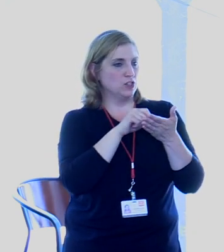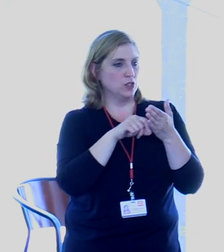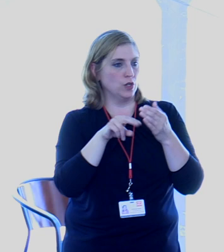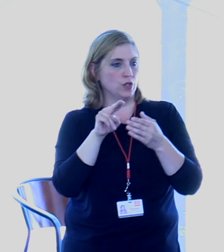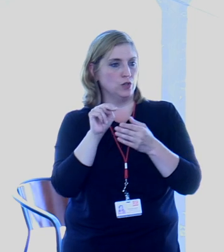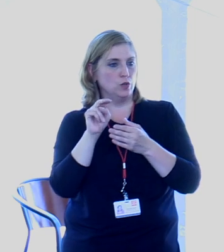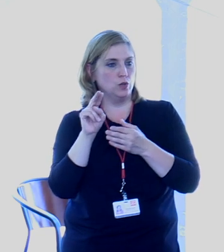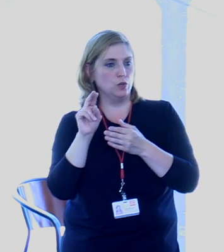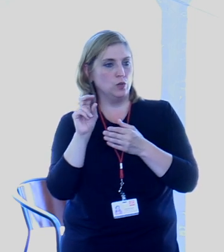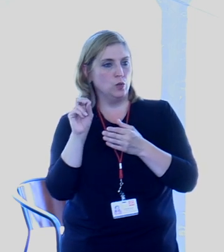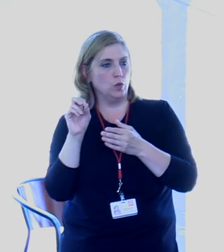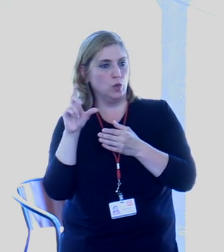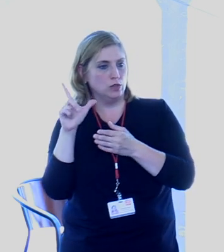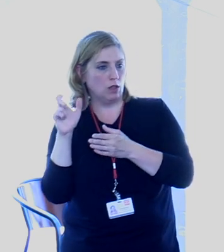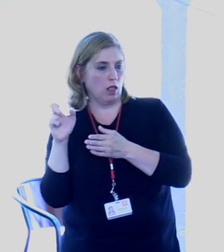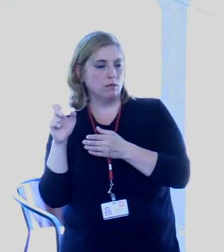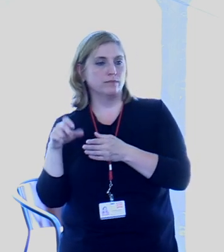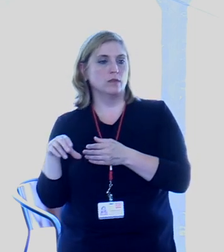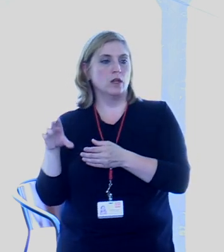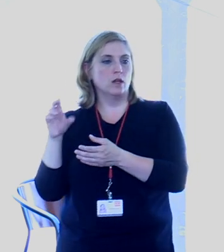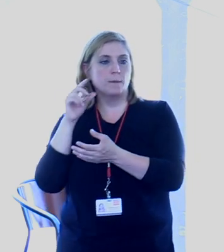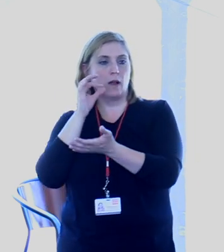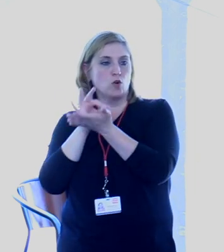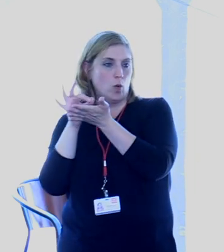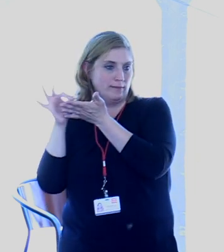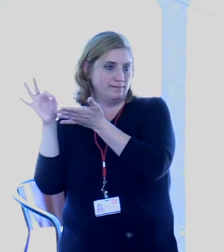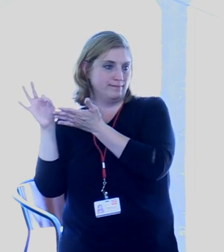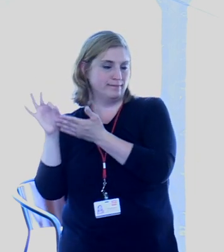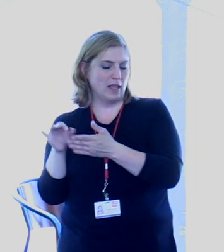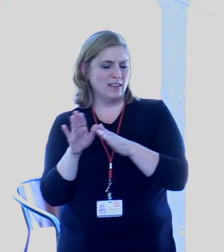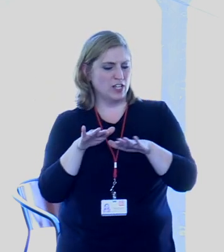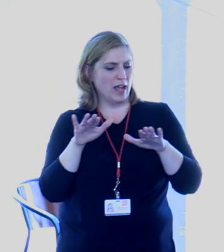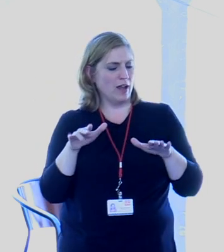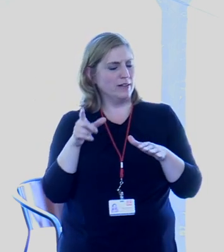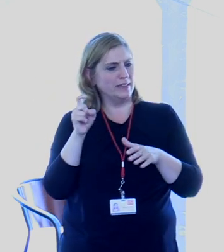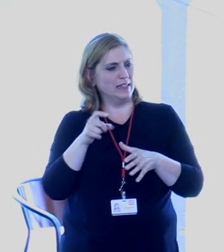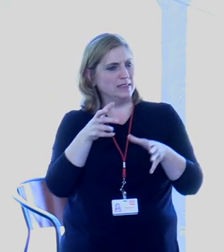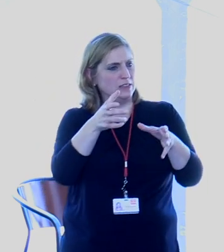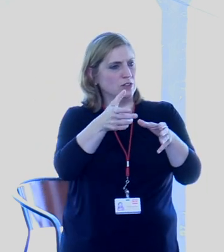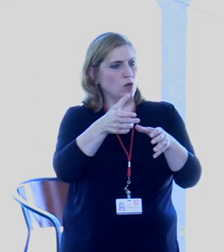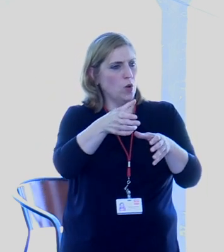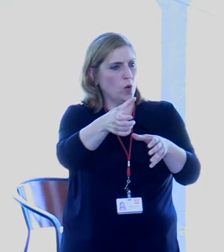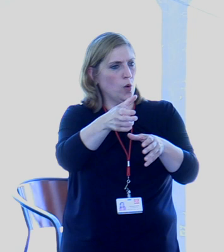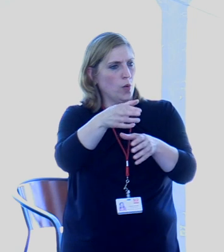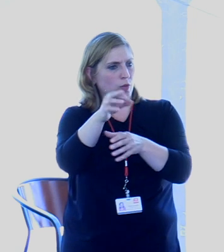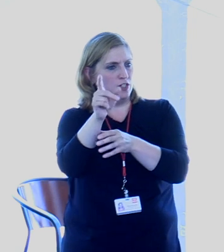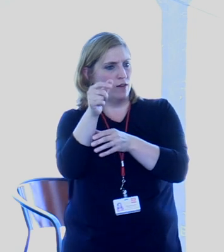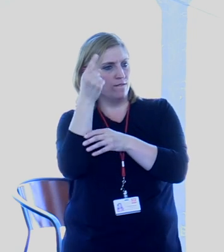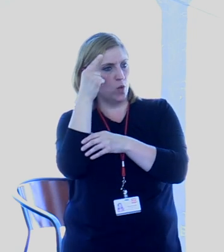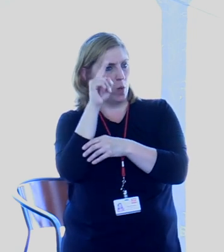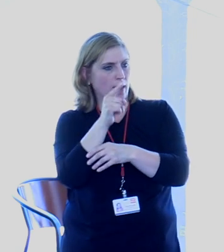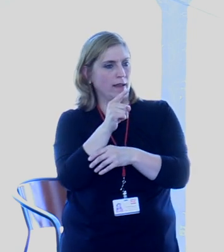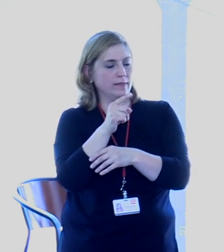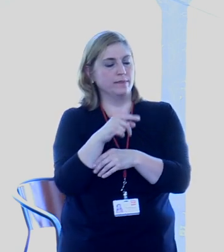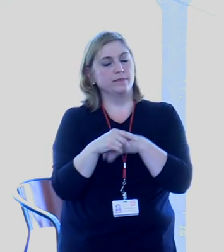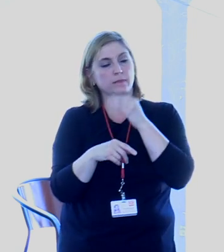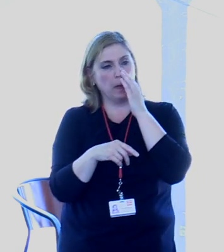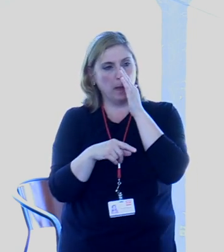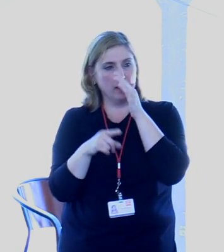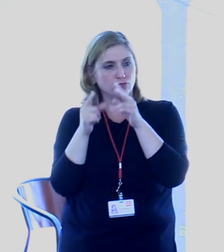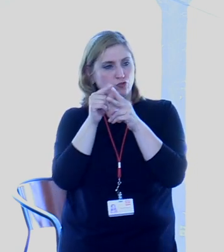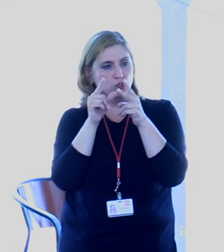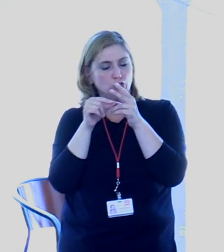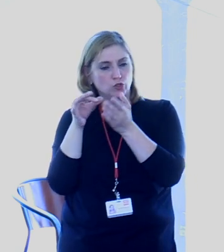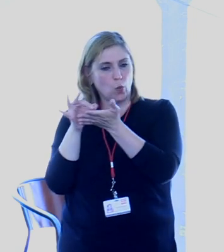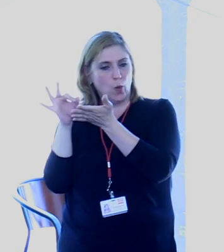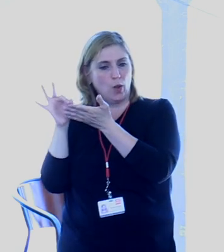and a coin, okay? And the child is meant to reach for one, and this will be its destiny, okay? So if you choose the